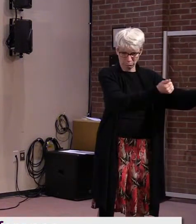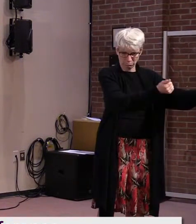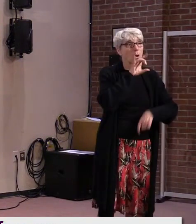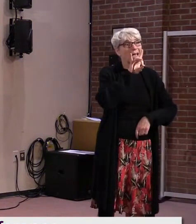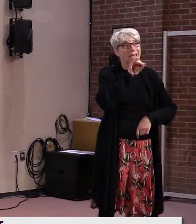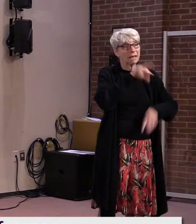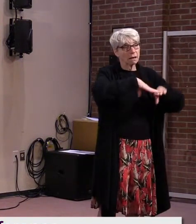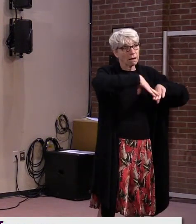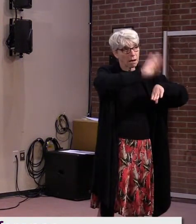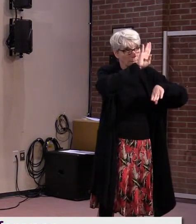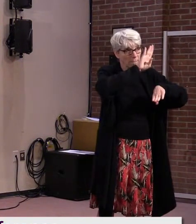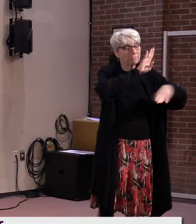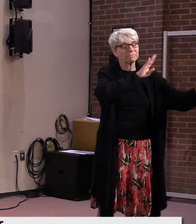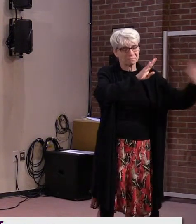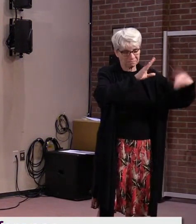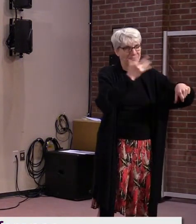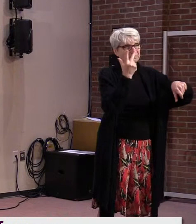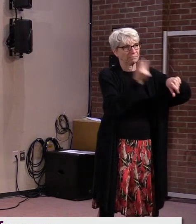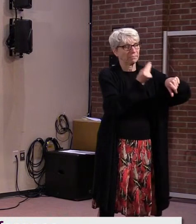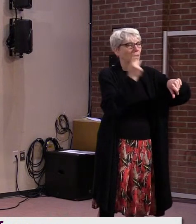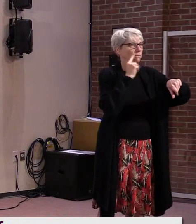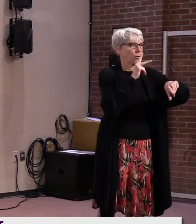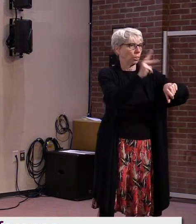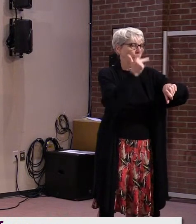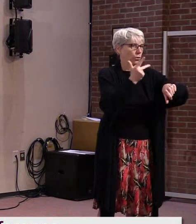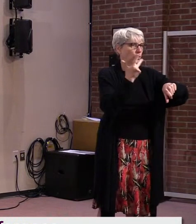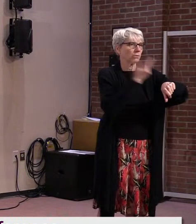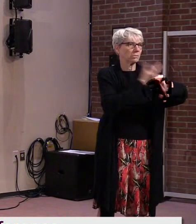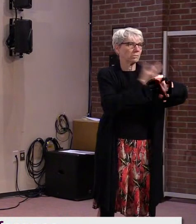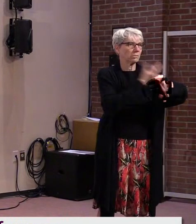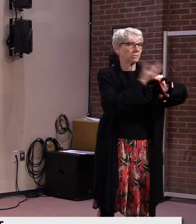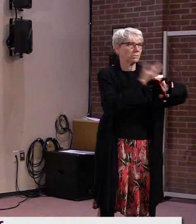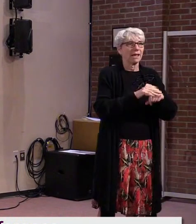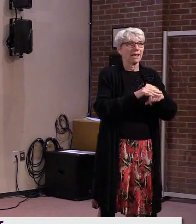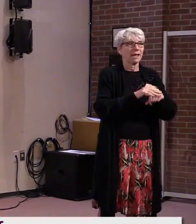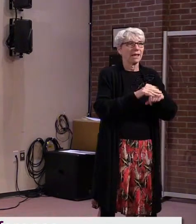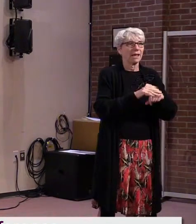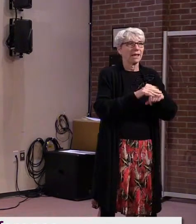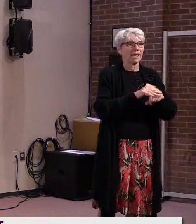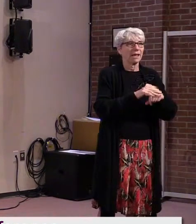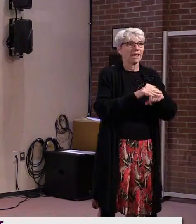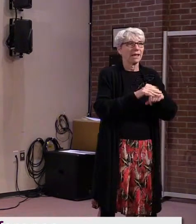older, hours after the ACI, the Advisory